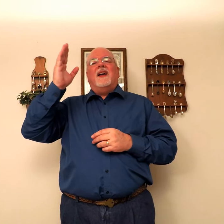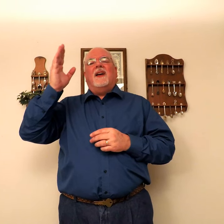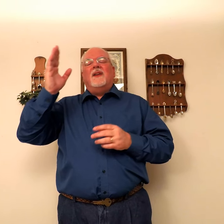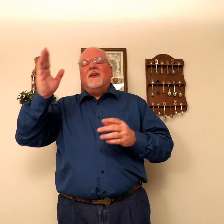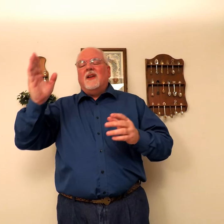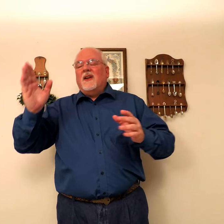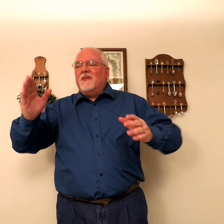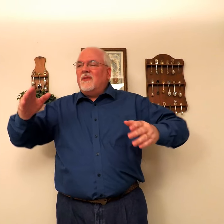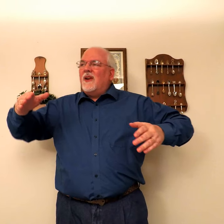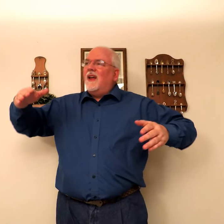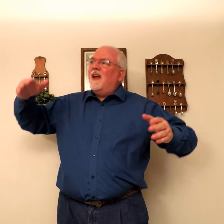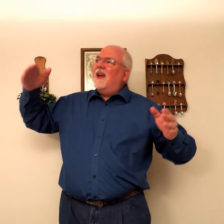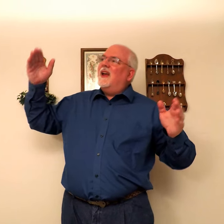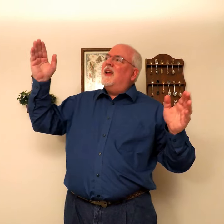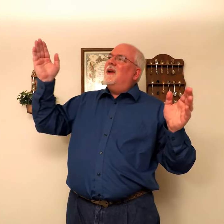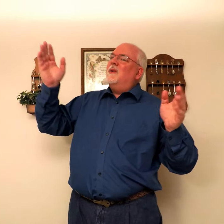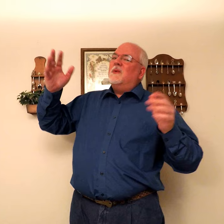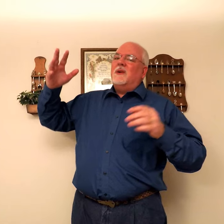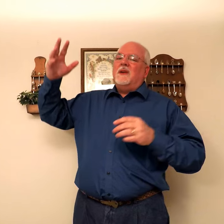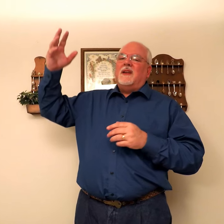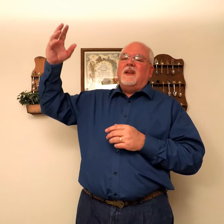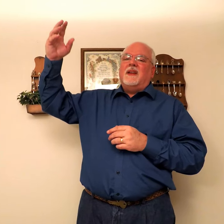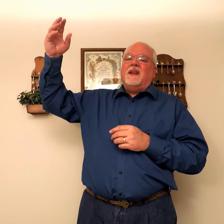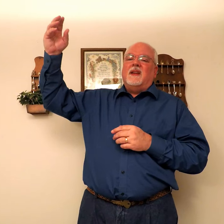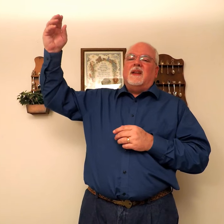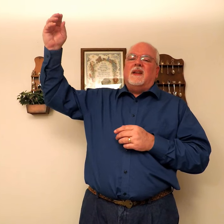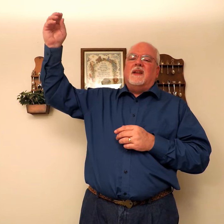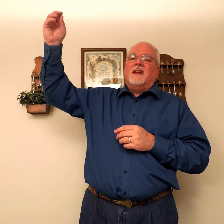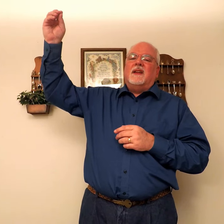I'll fly away.